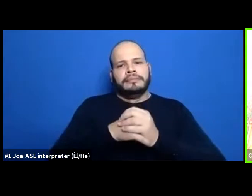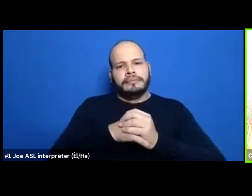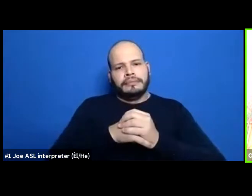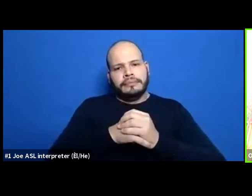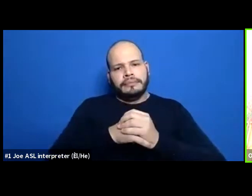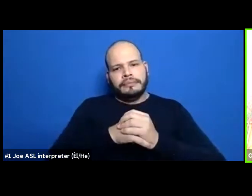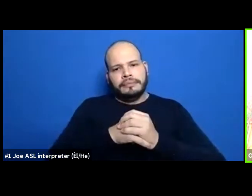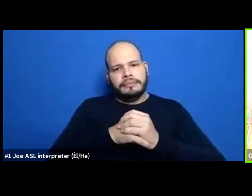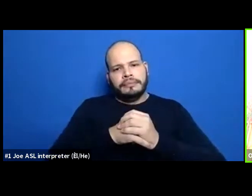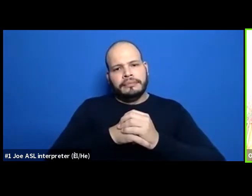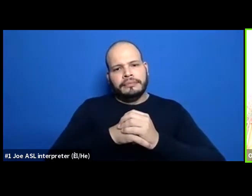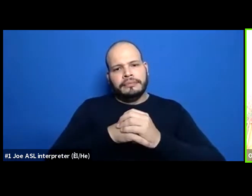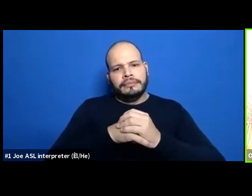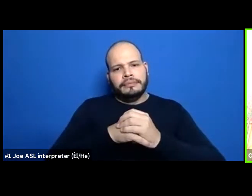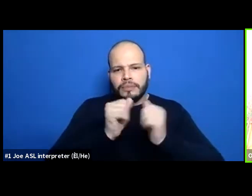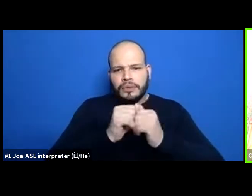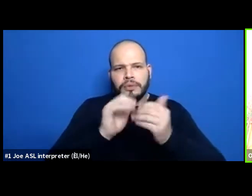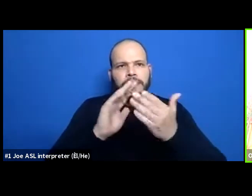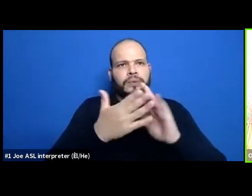So